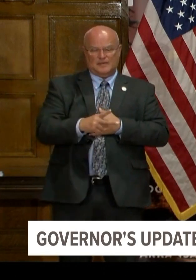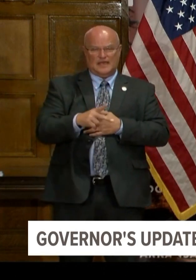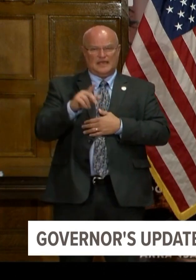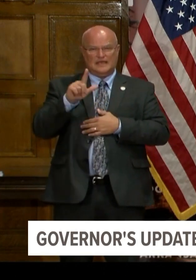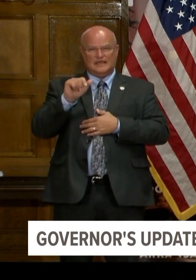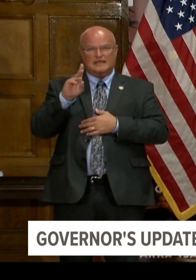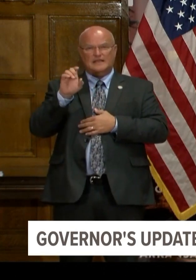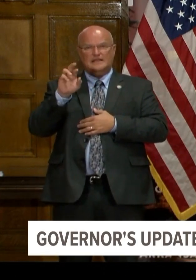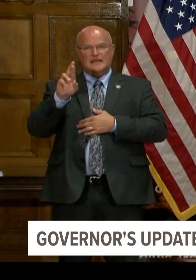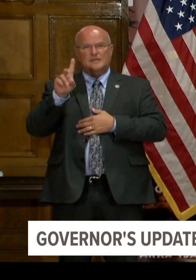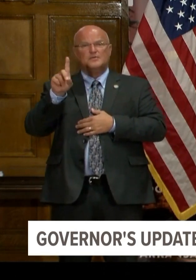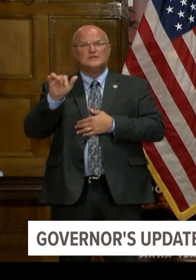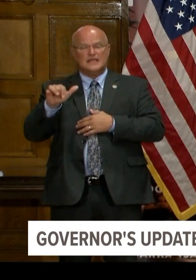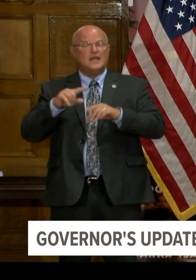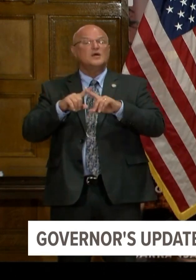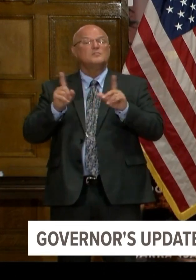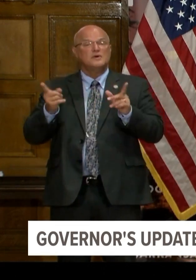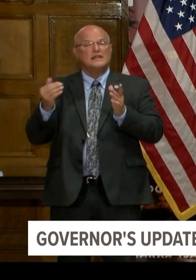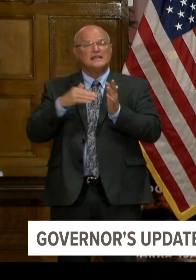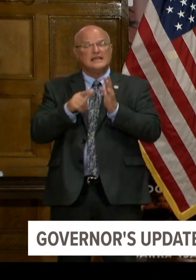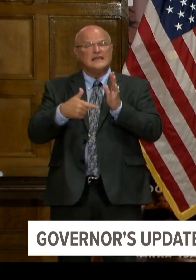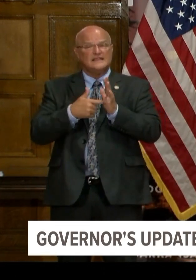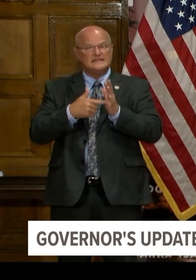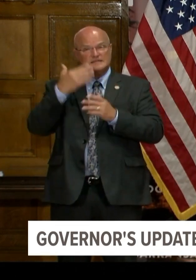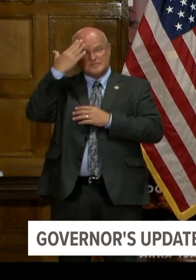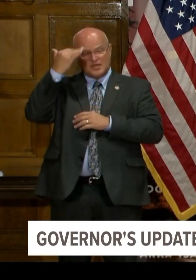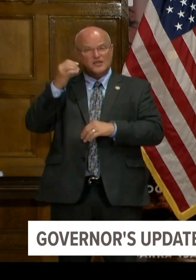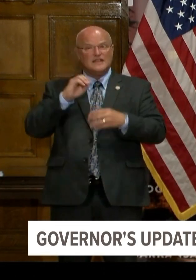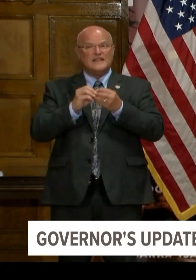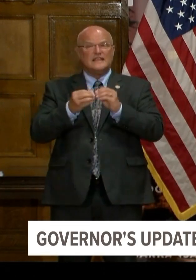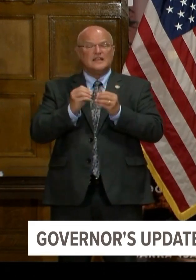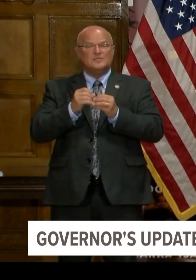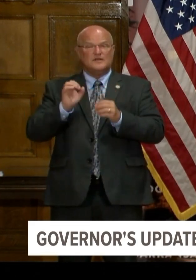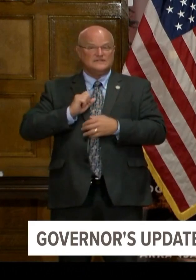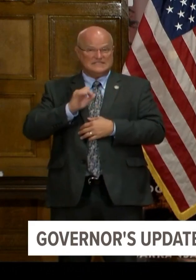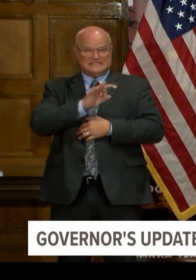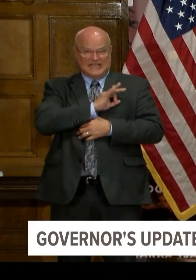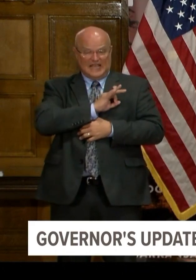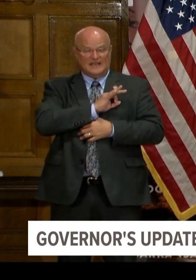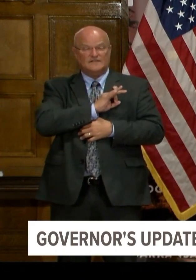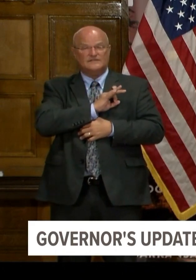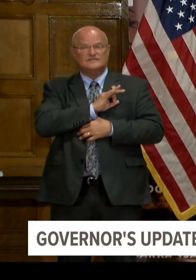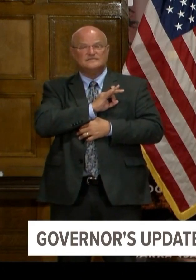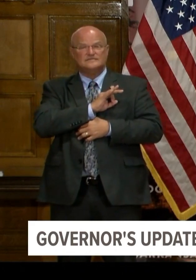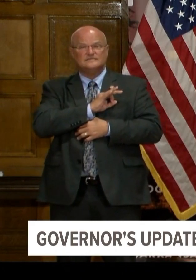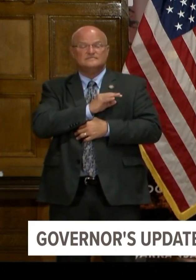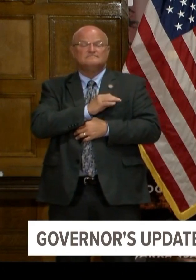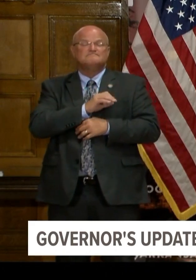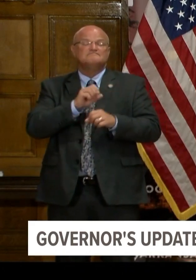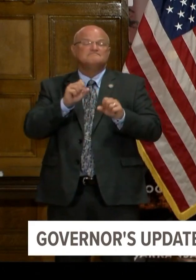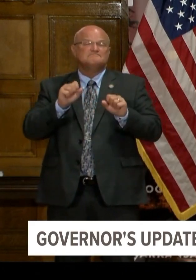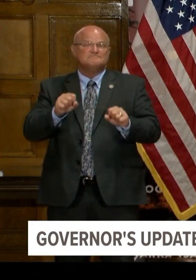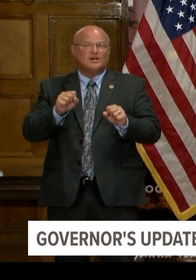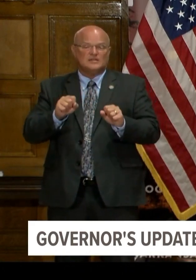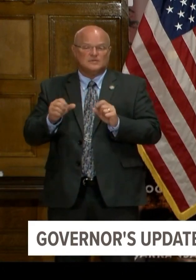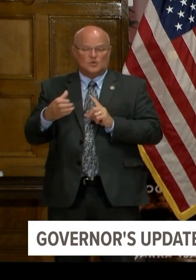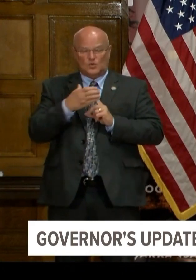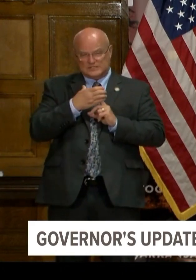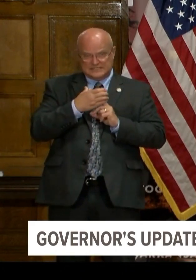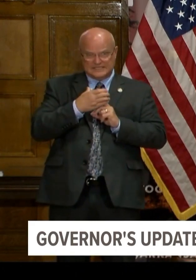Day. But again, this is primarily due to the number of staff that may have that have to be